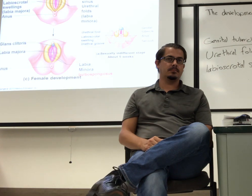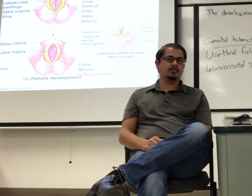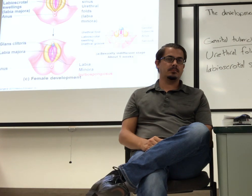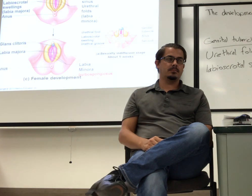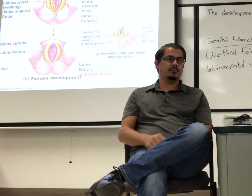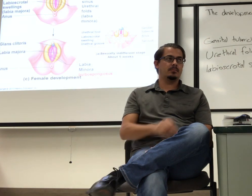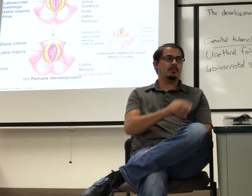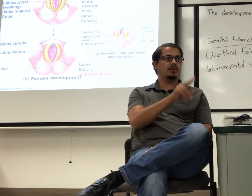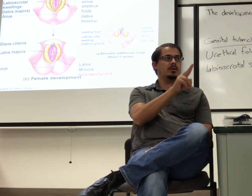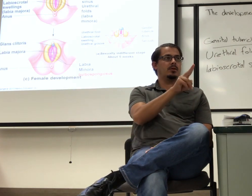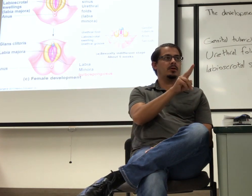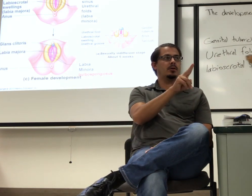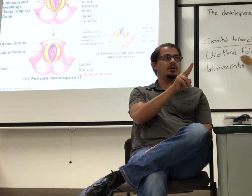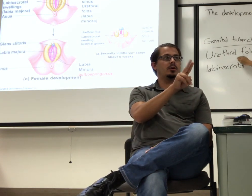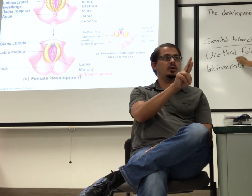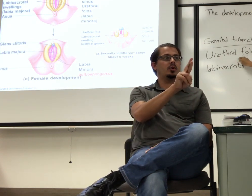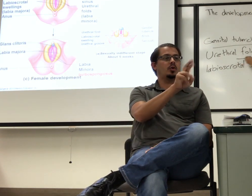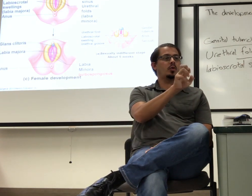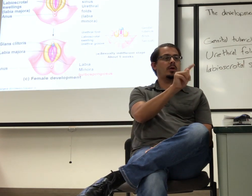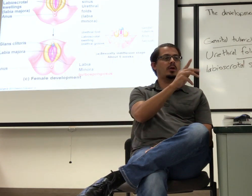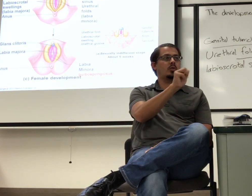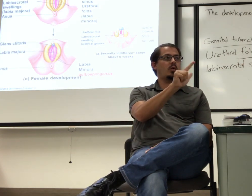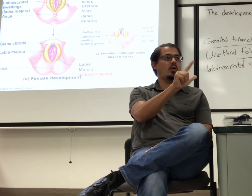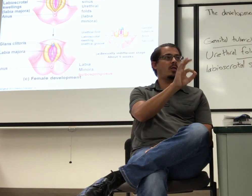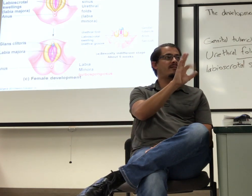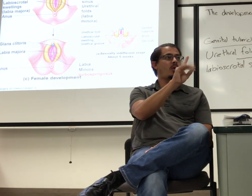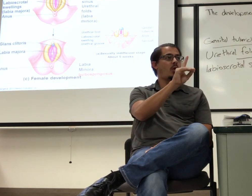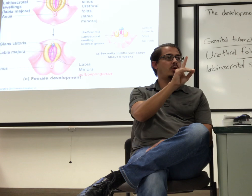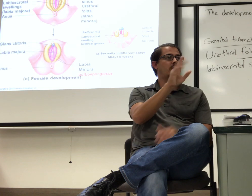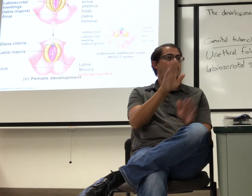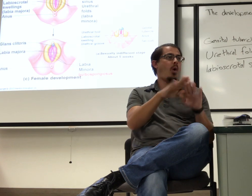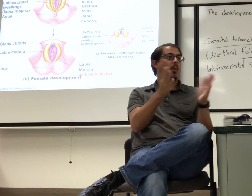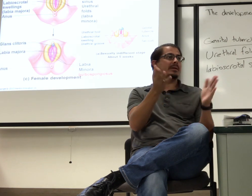The urethral folds, they'll remain open